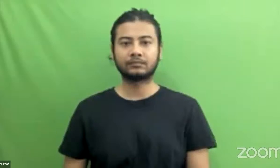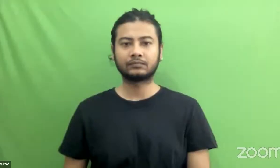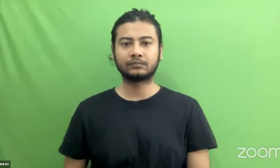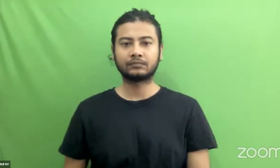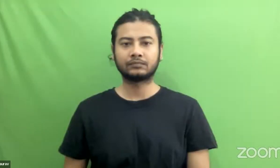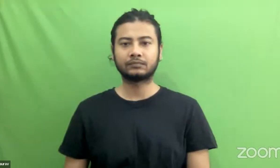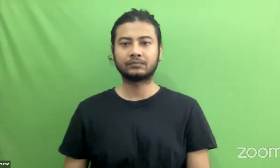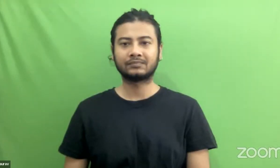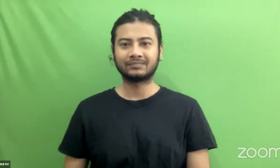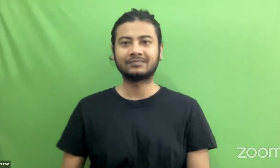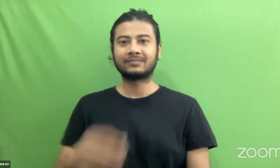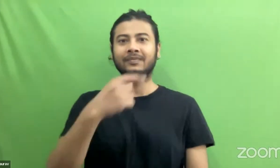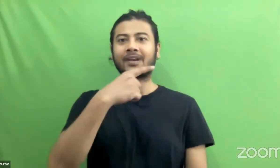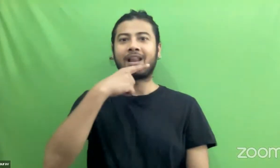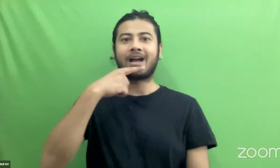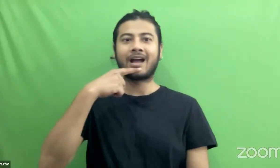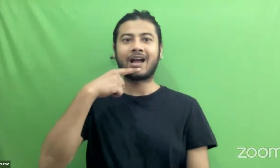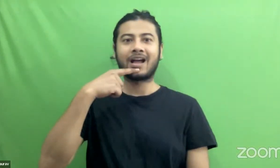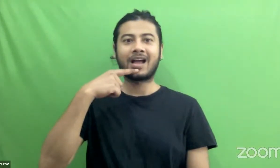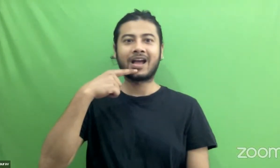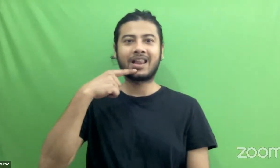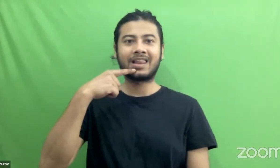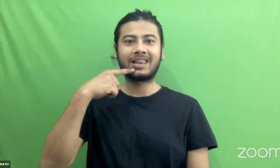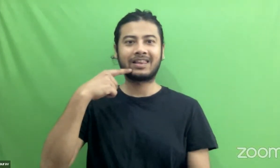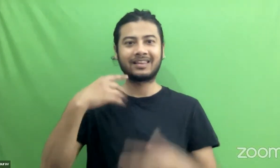So the red dress is Gadadhar Pandit. Have a look again.